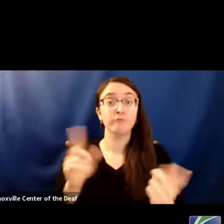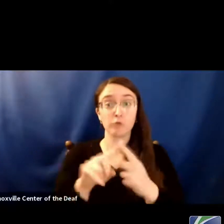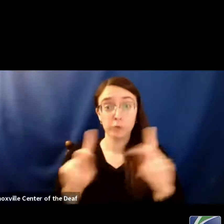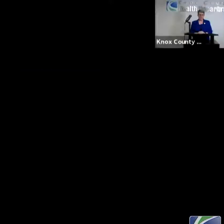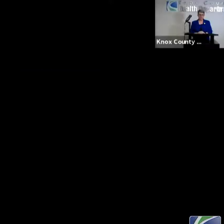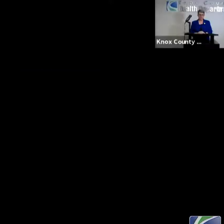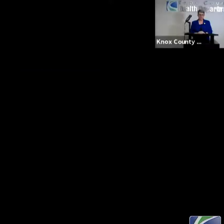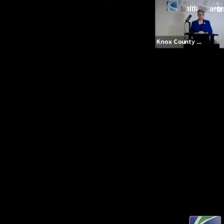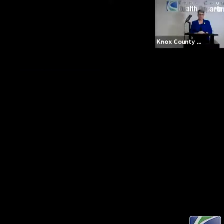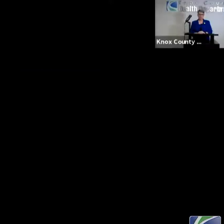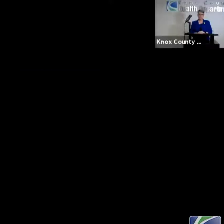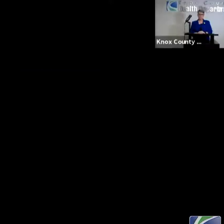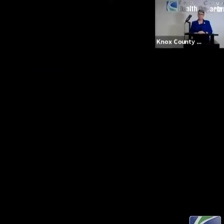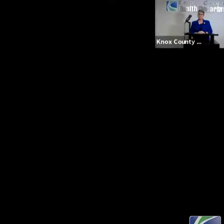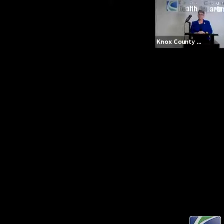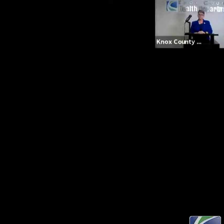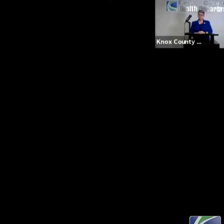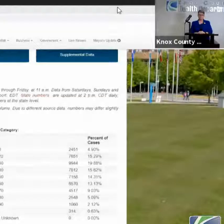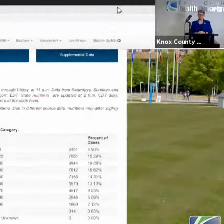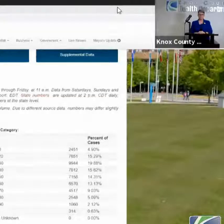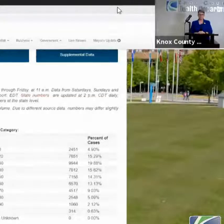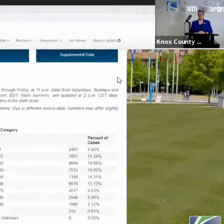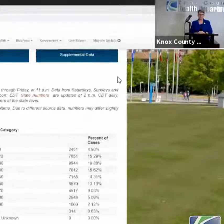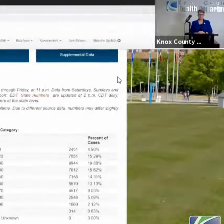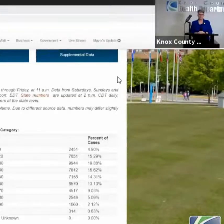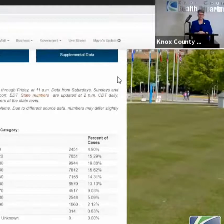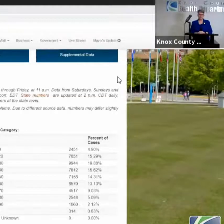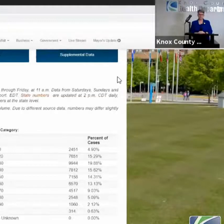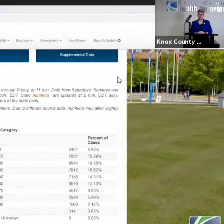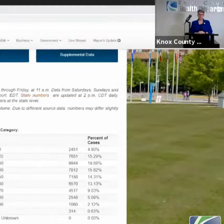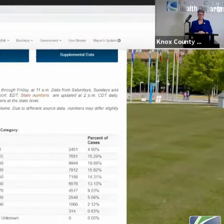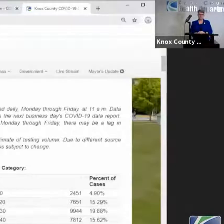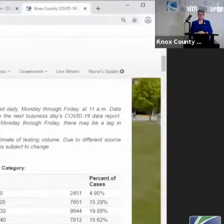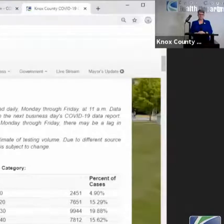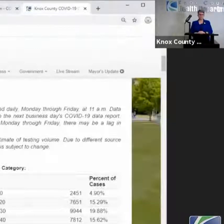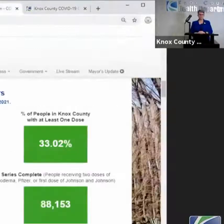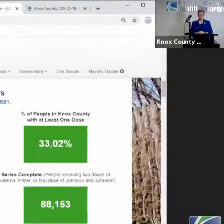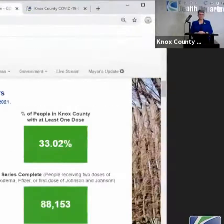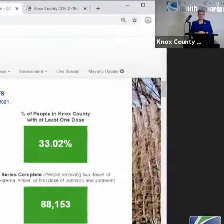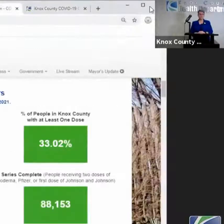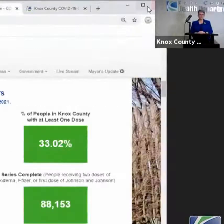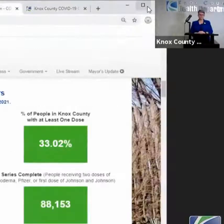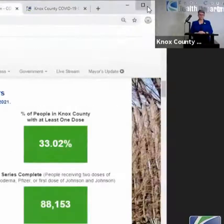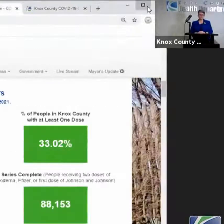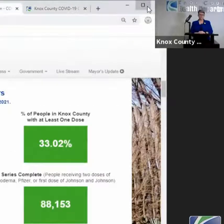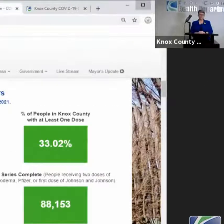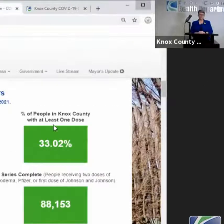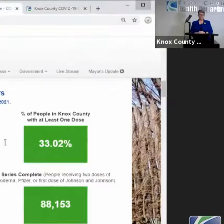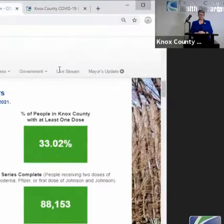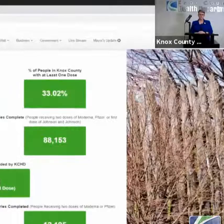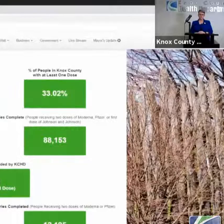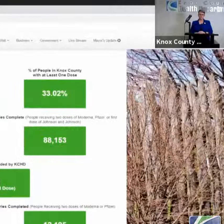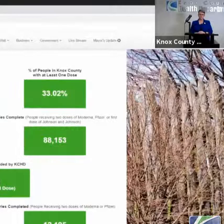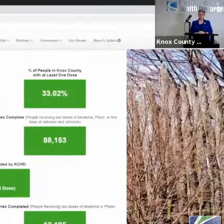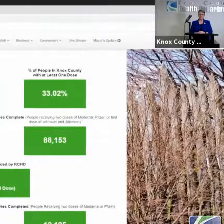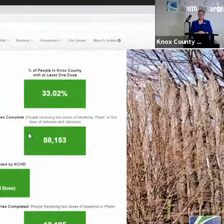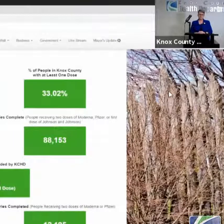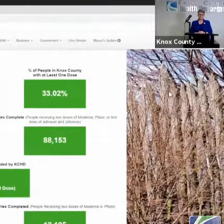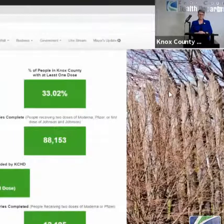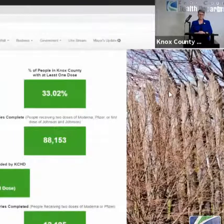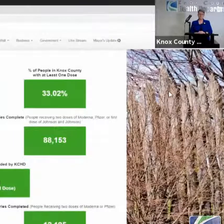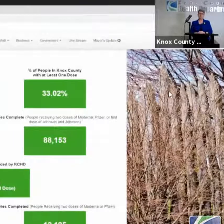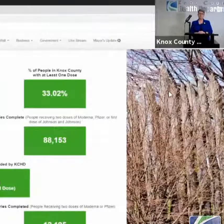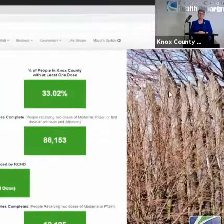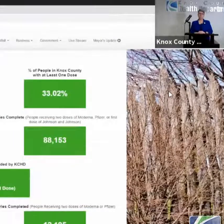residents. And more than 33% of Knox County residents have had at least one dose, giving them some level